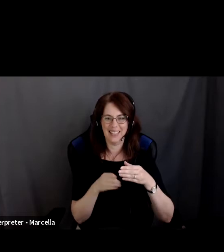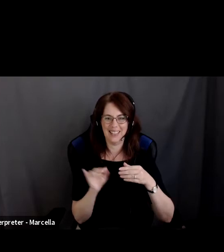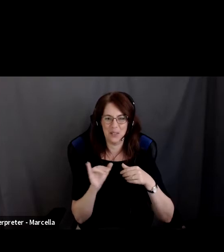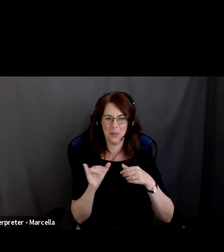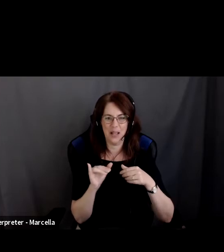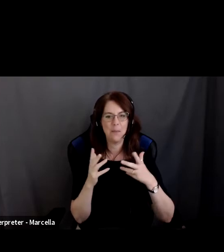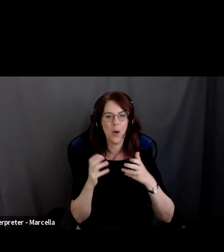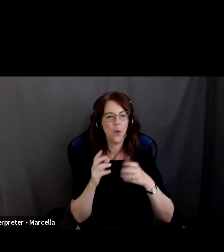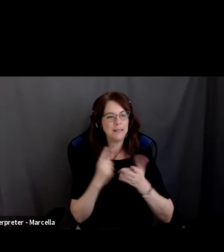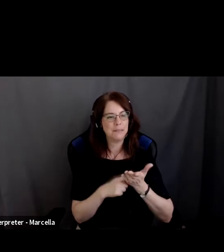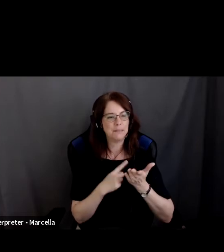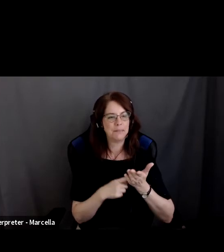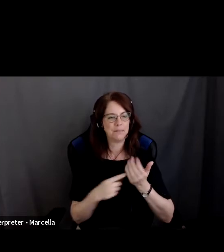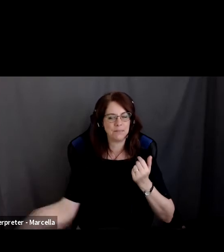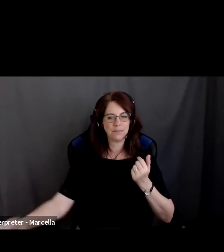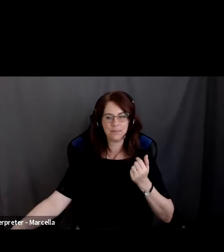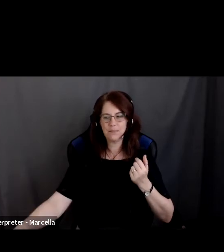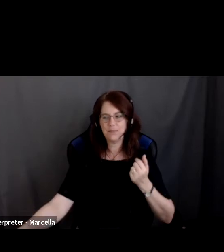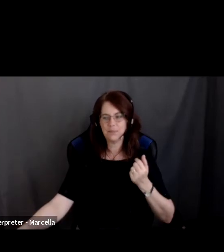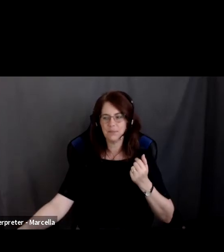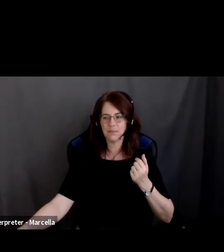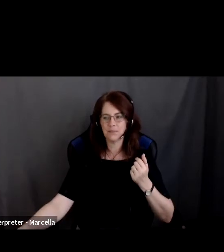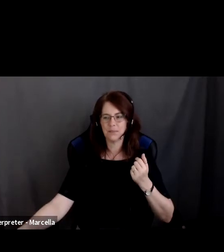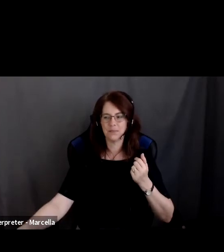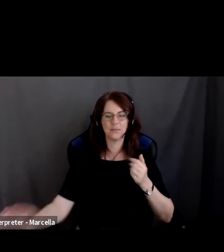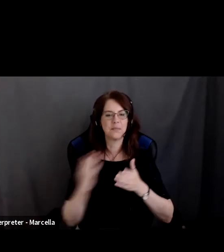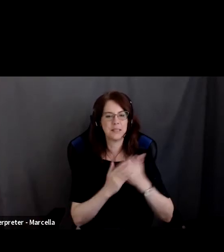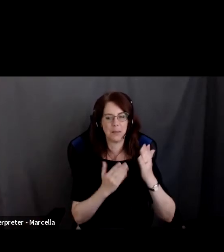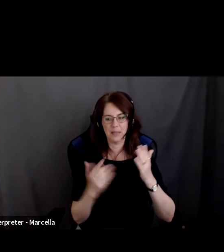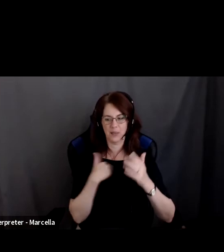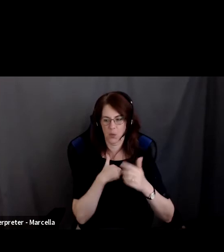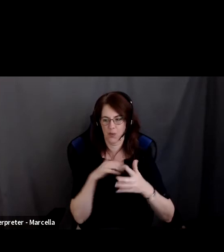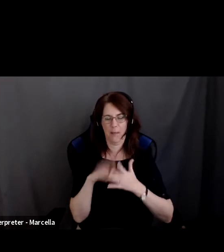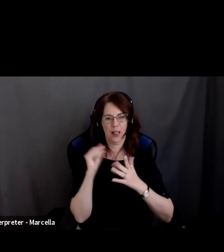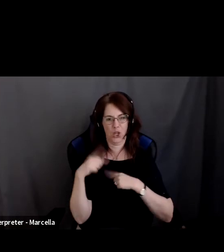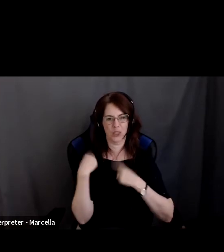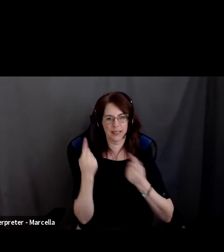I want to get into just a couple of the things that we've been learning also